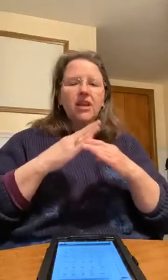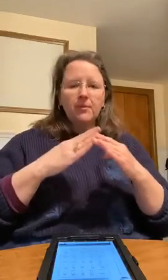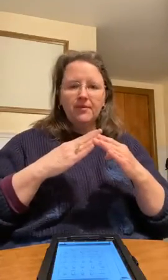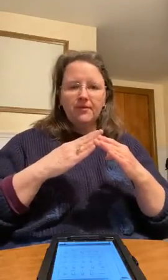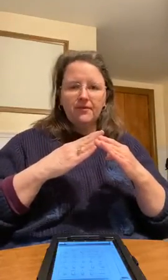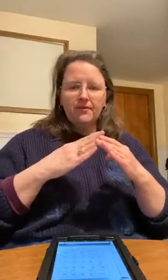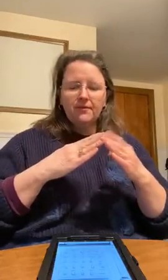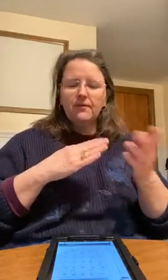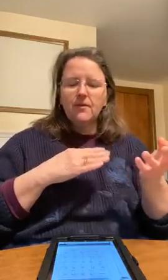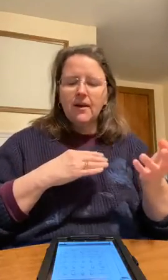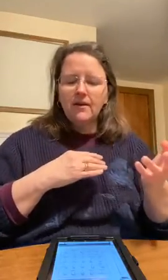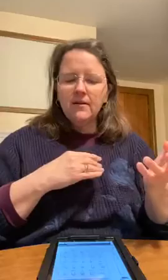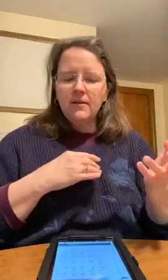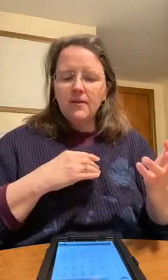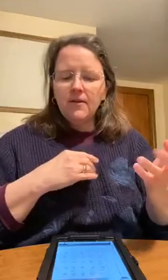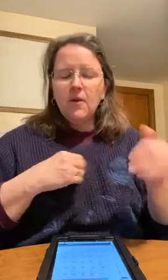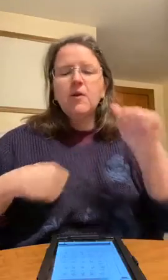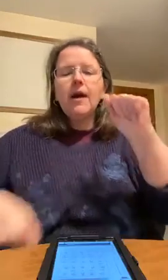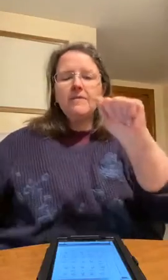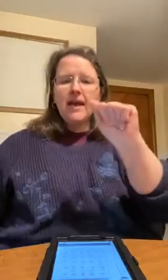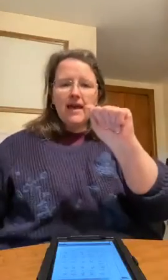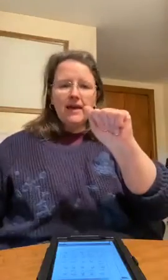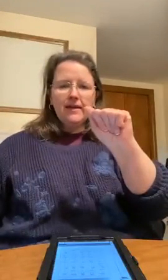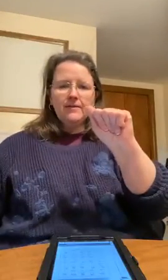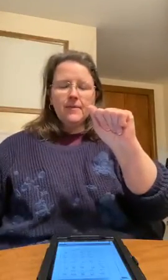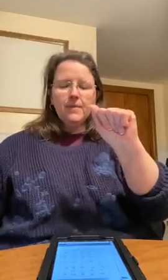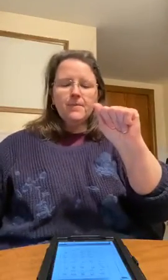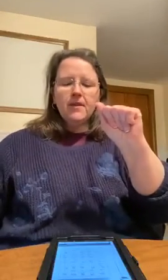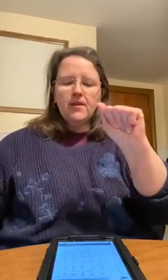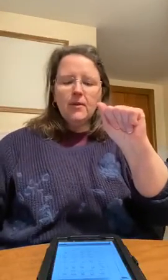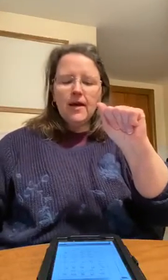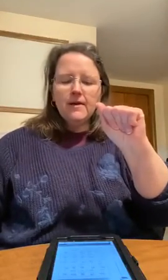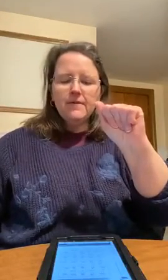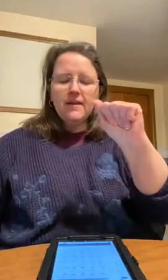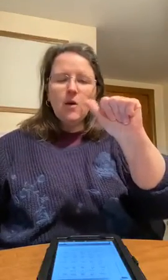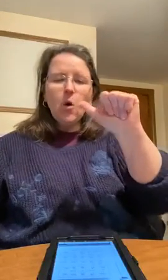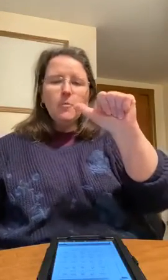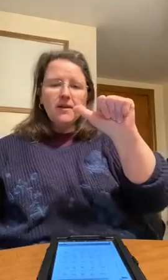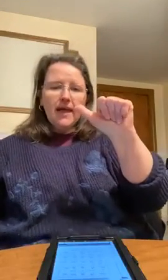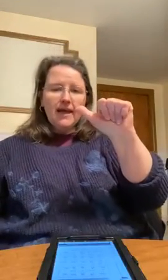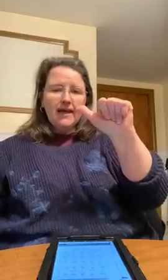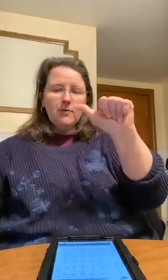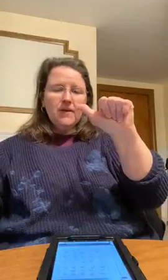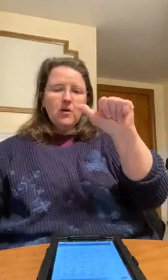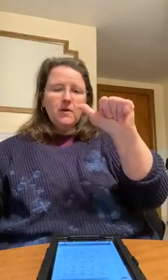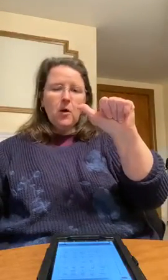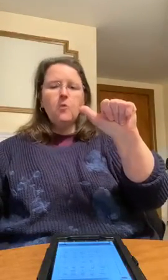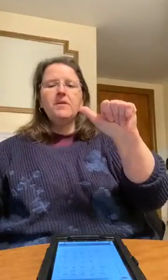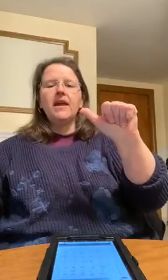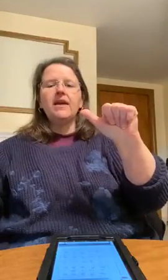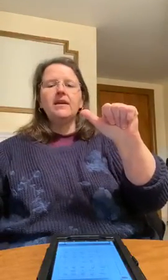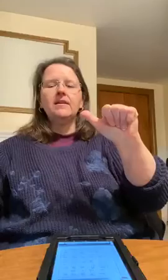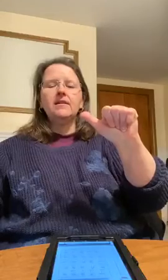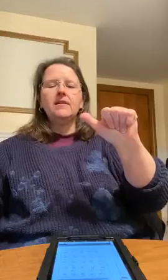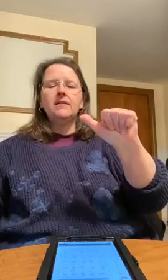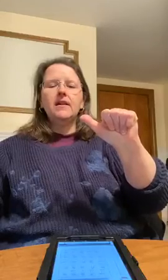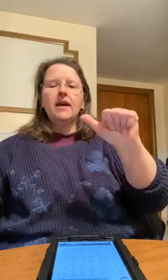shapes. Okay, so you have the A, you have the open A, what they call the open A.